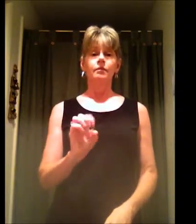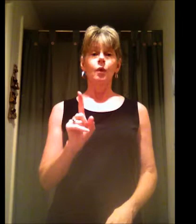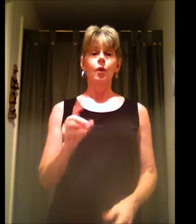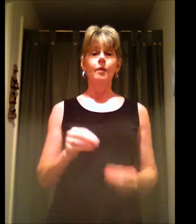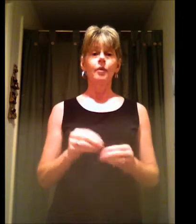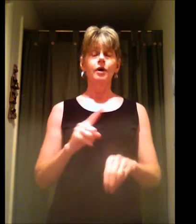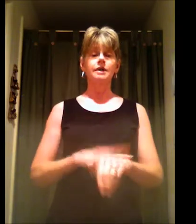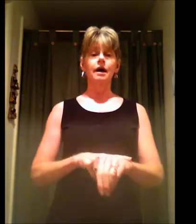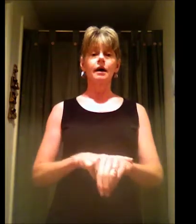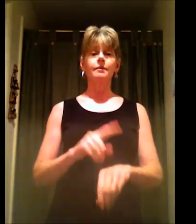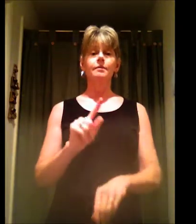One more time.